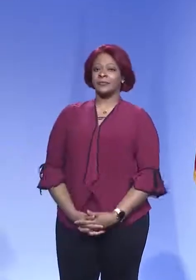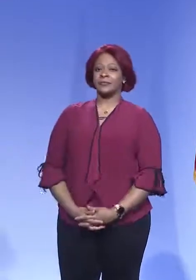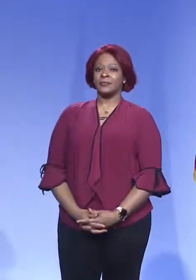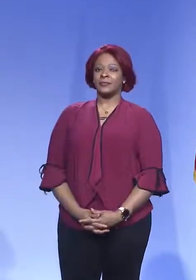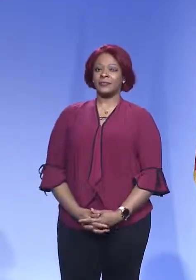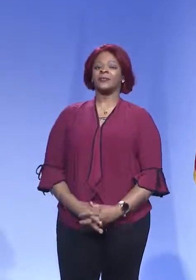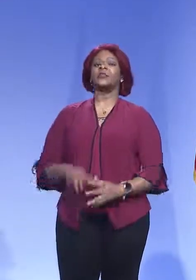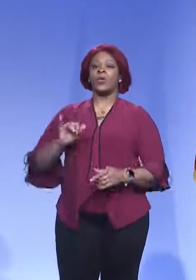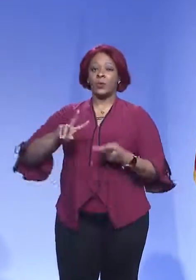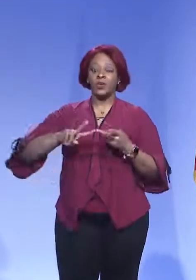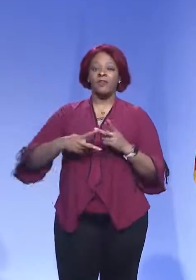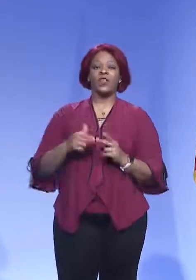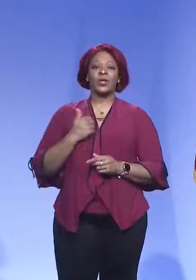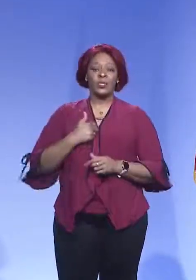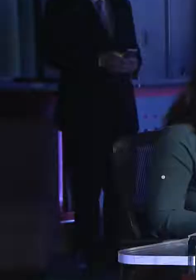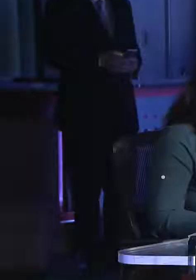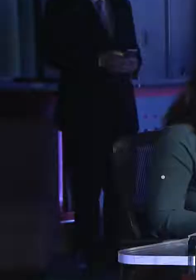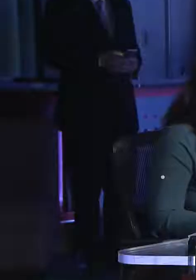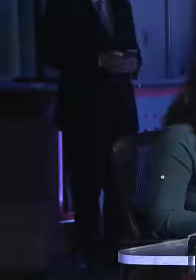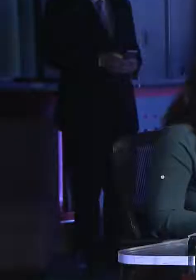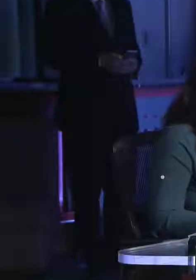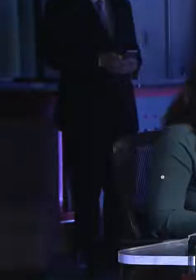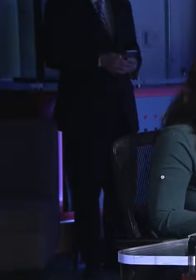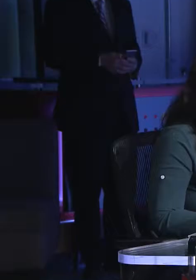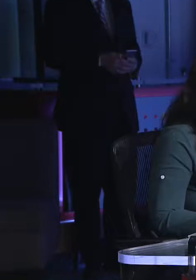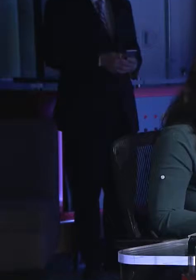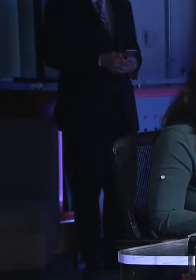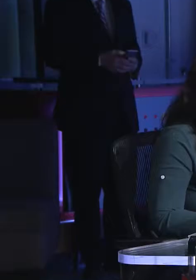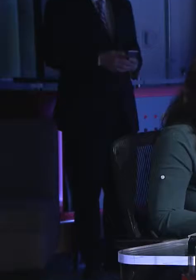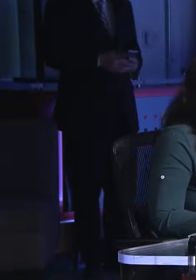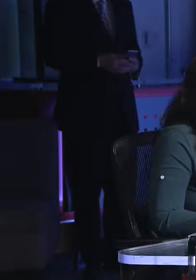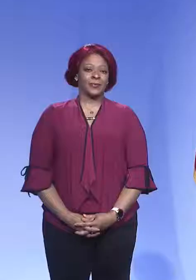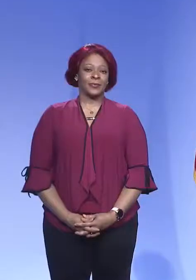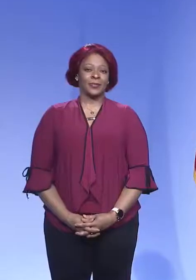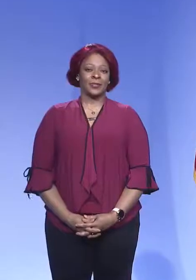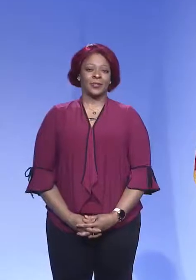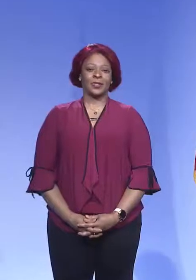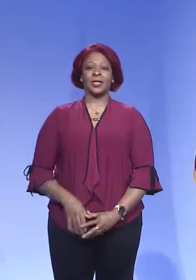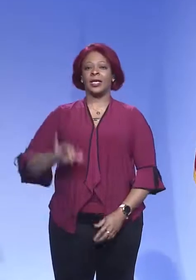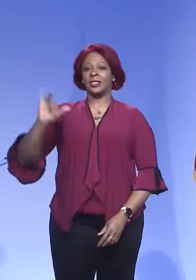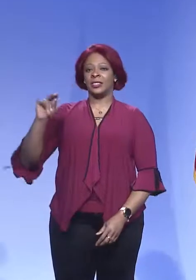I think That was your follow-up, sorry. Jane Roberts, Daily Memphian.